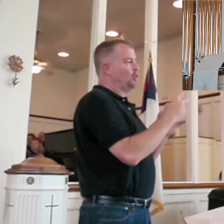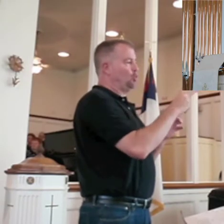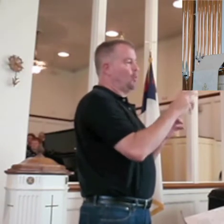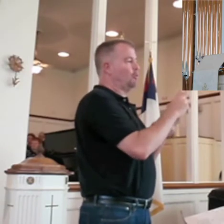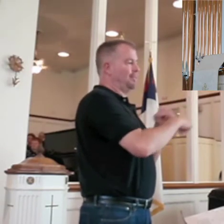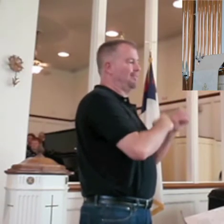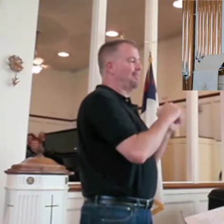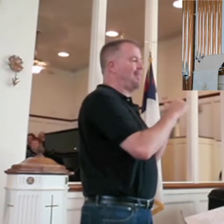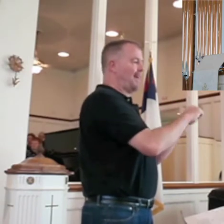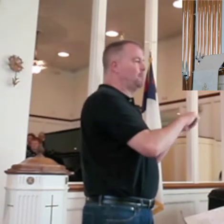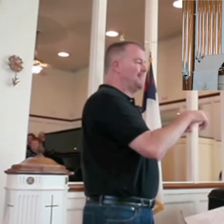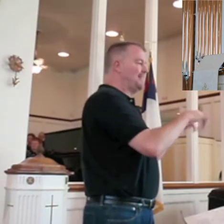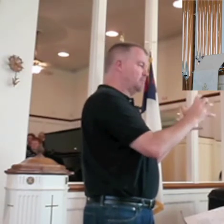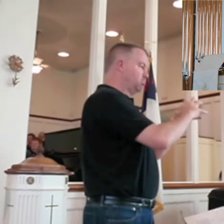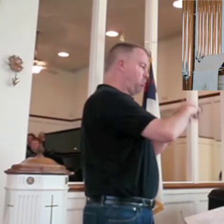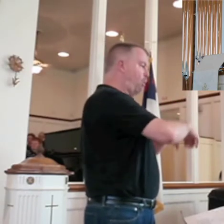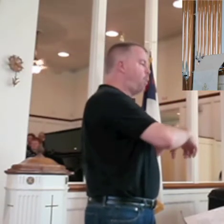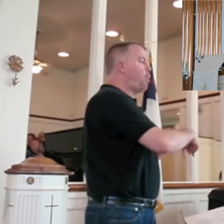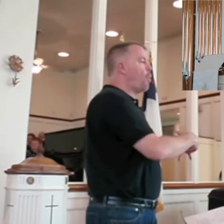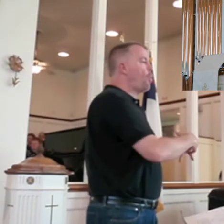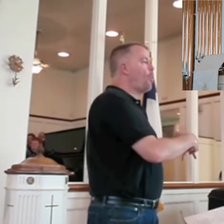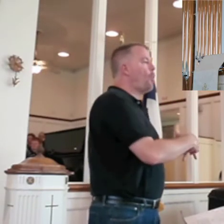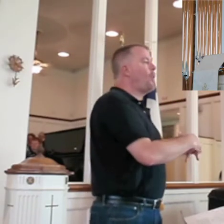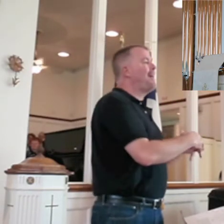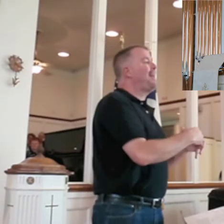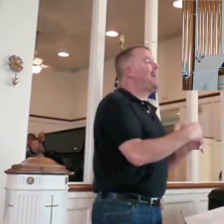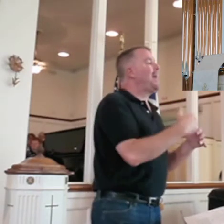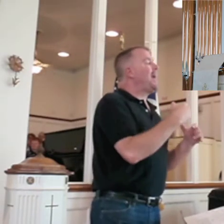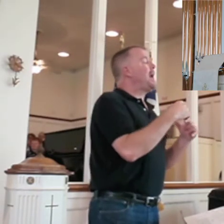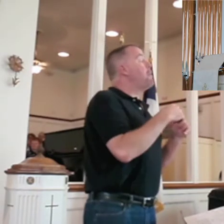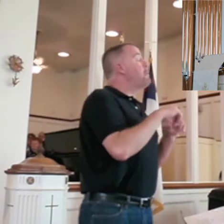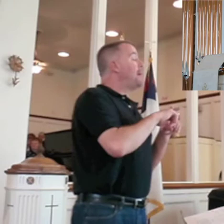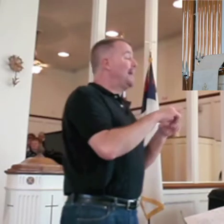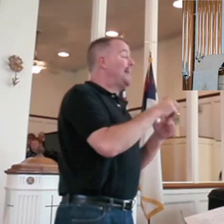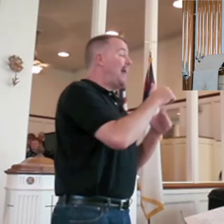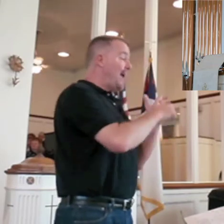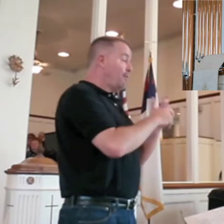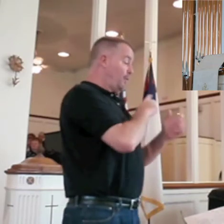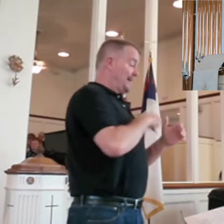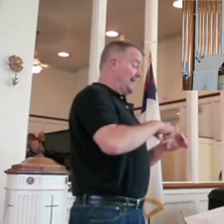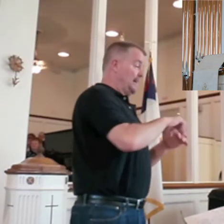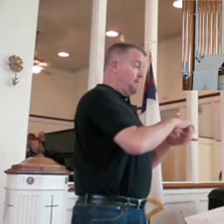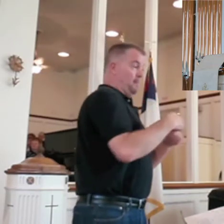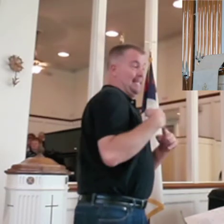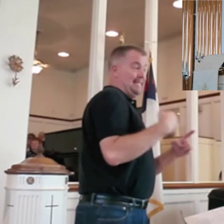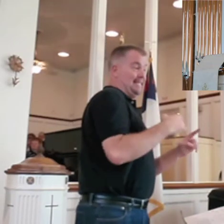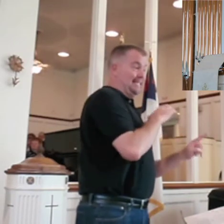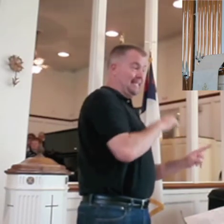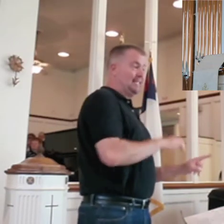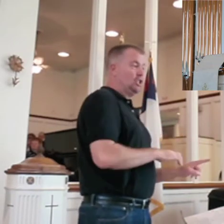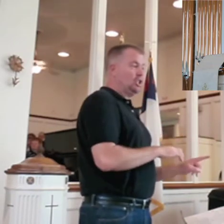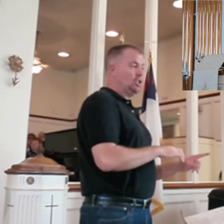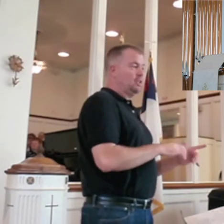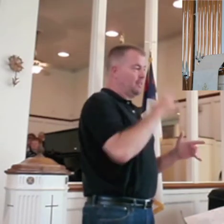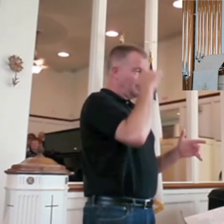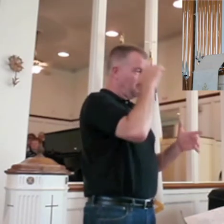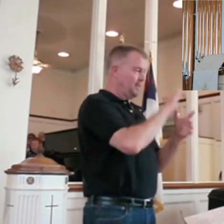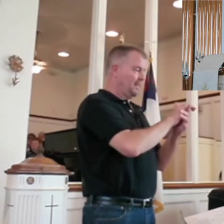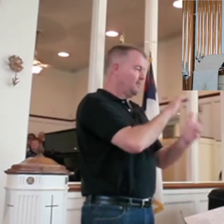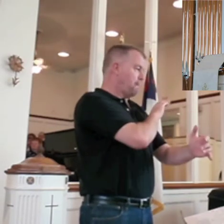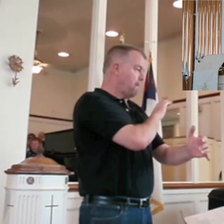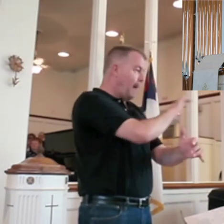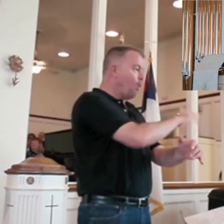to an end. And every empire since then that has depended upon might to make right has eventually